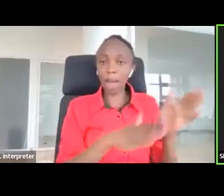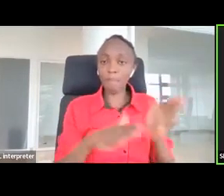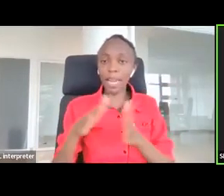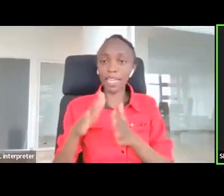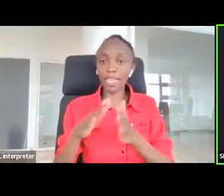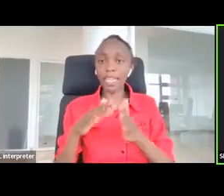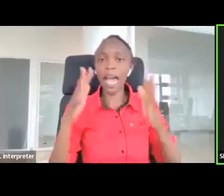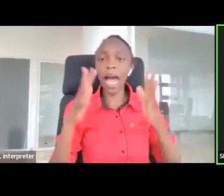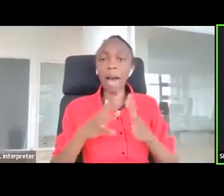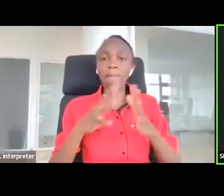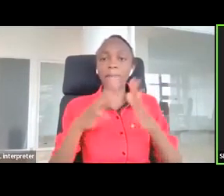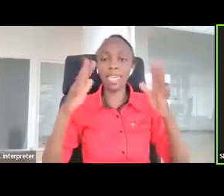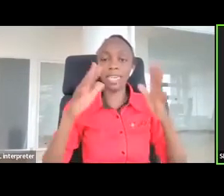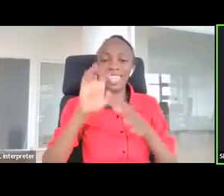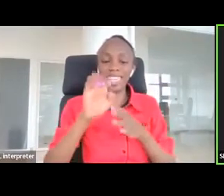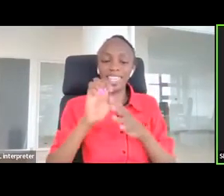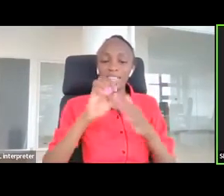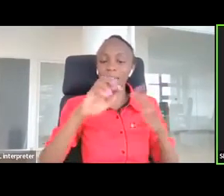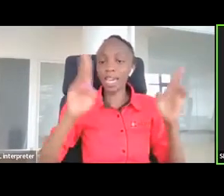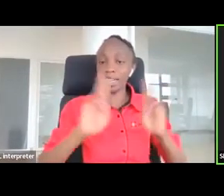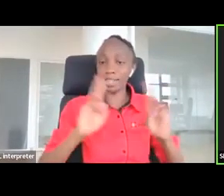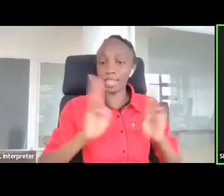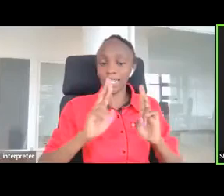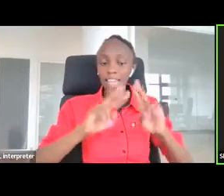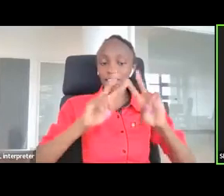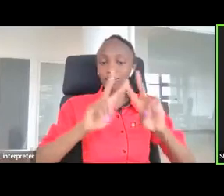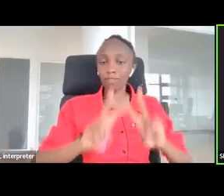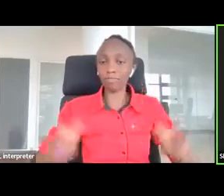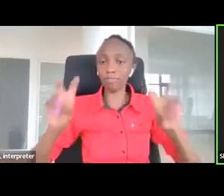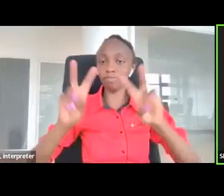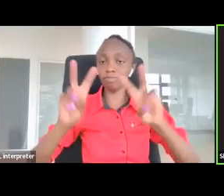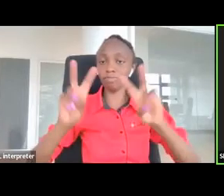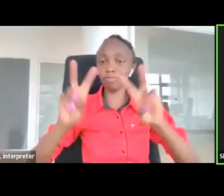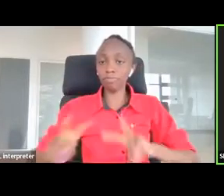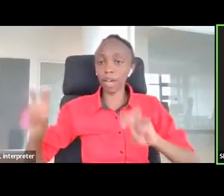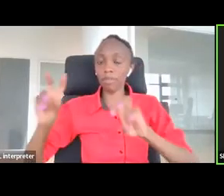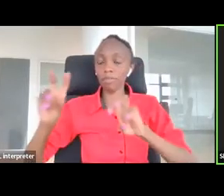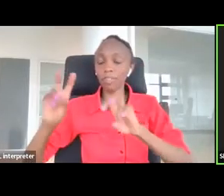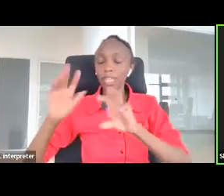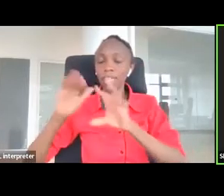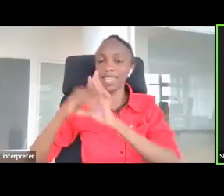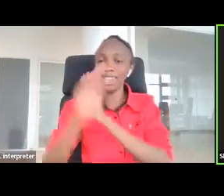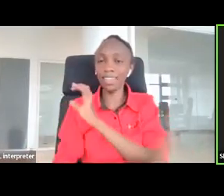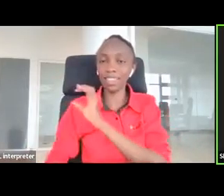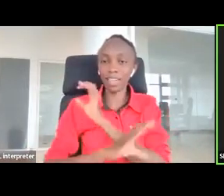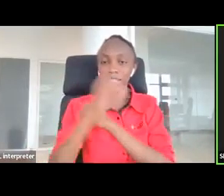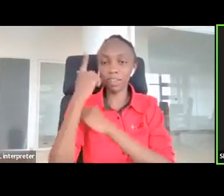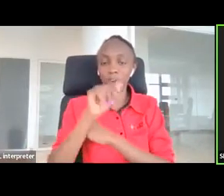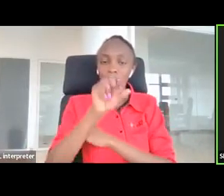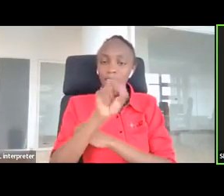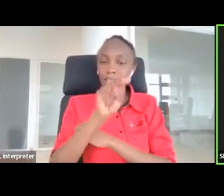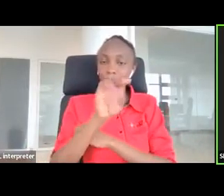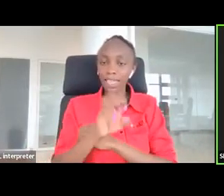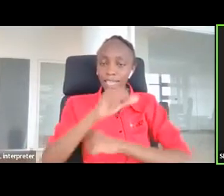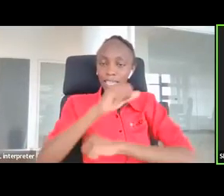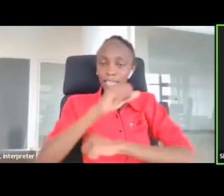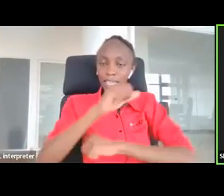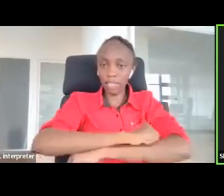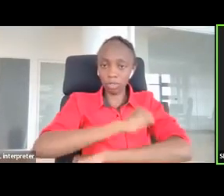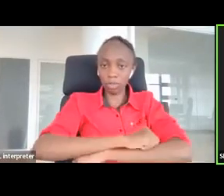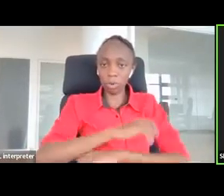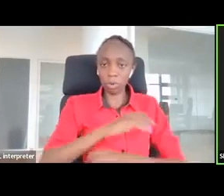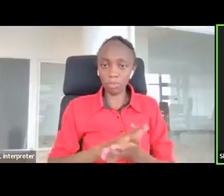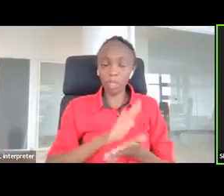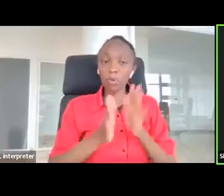big e-readiness survey across the country for SNE schools. Without taking so much, I want to say